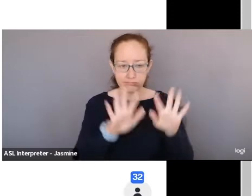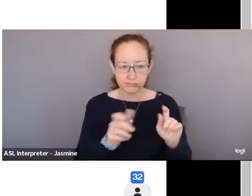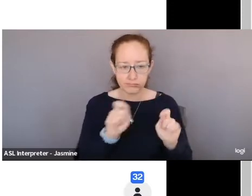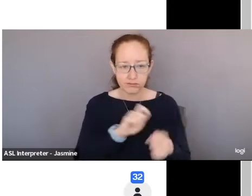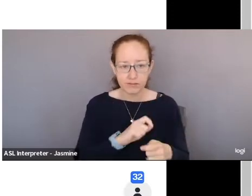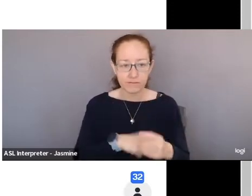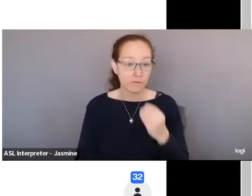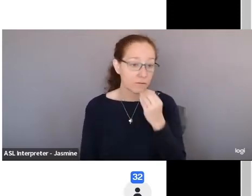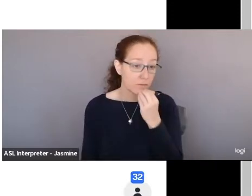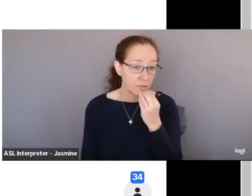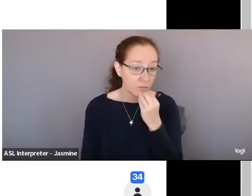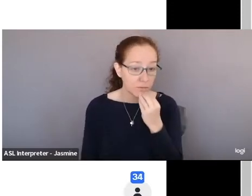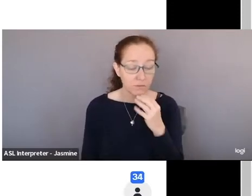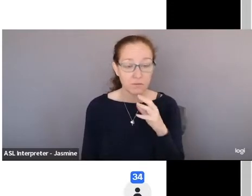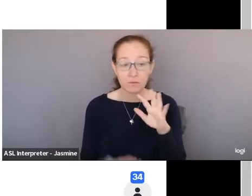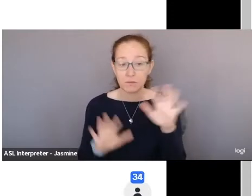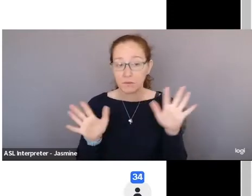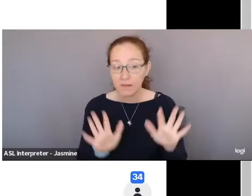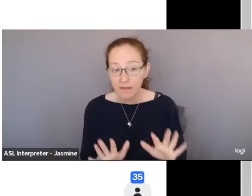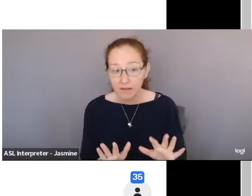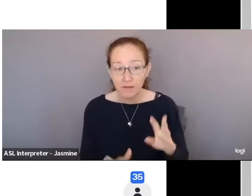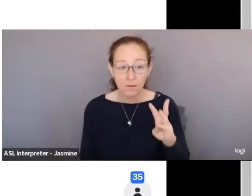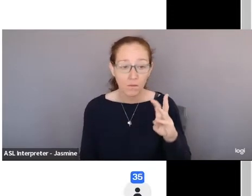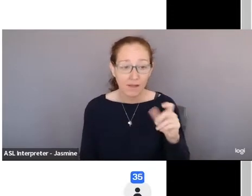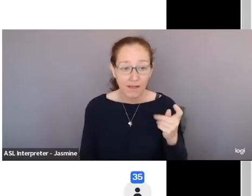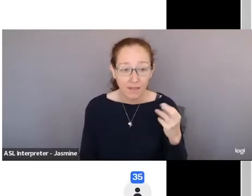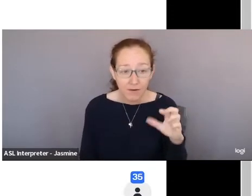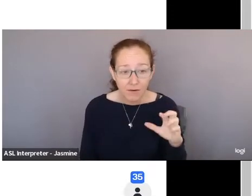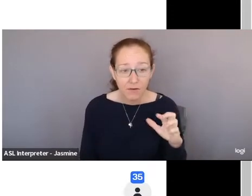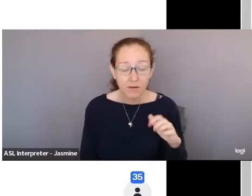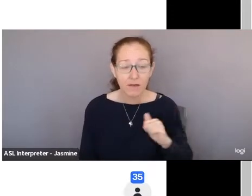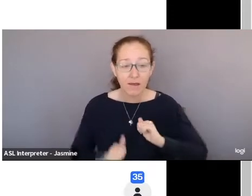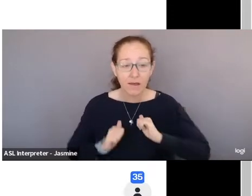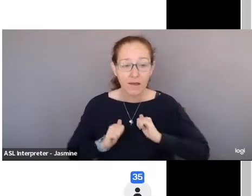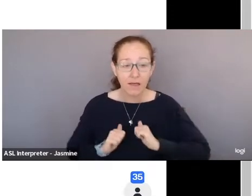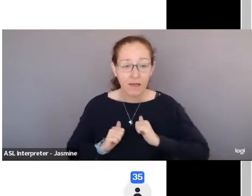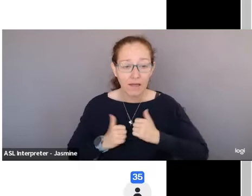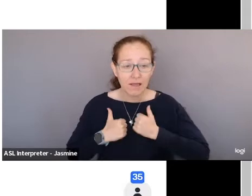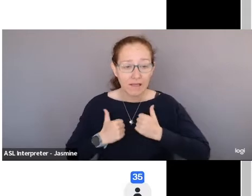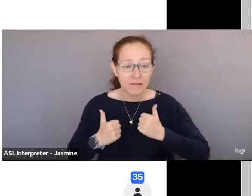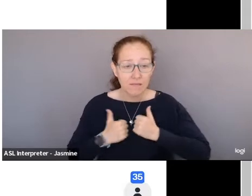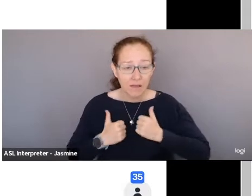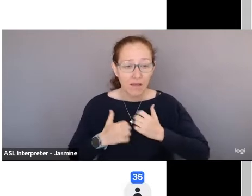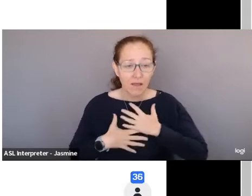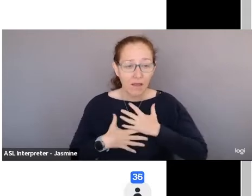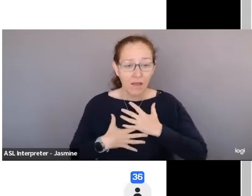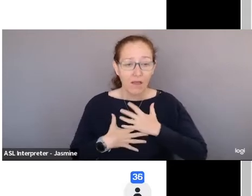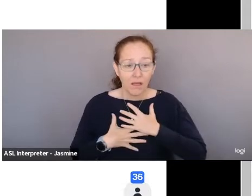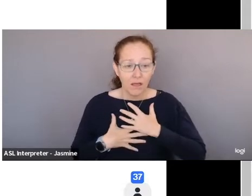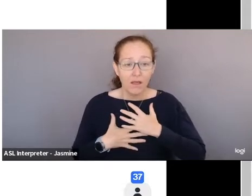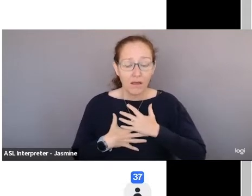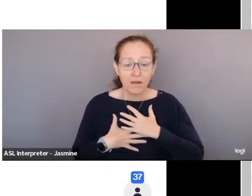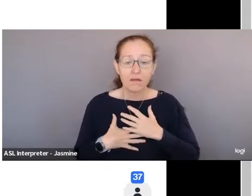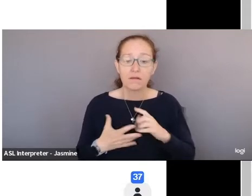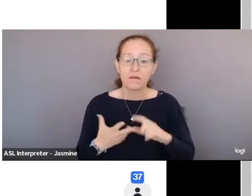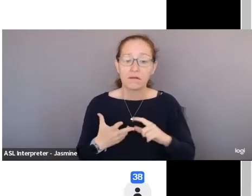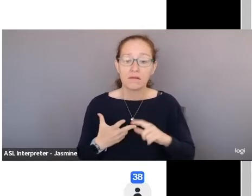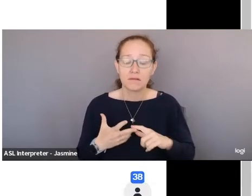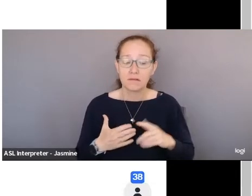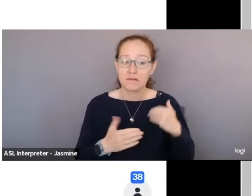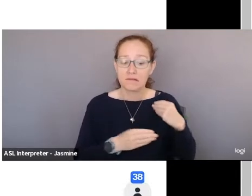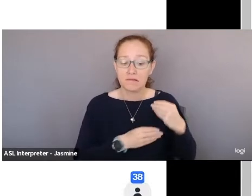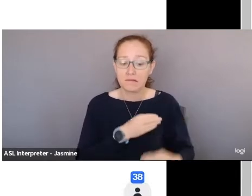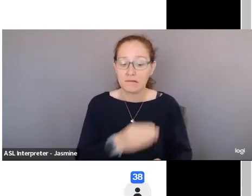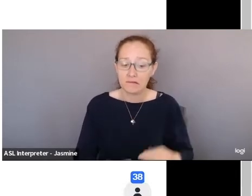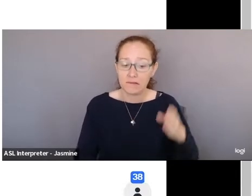food, weather, asthma, concern about future generations,